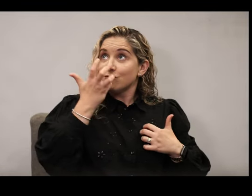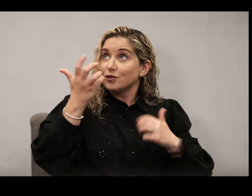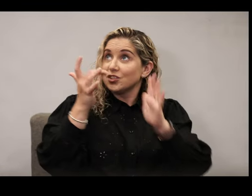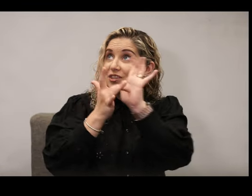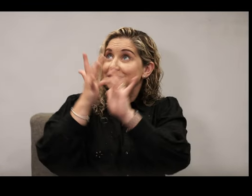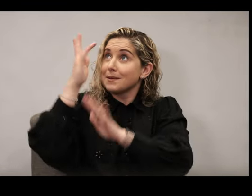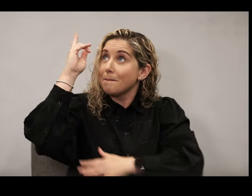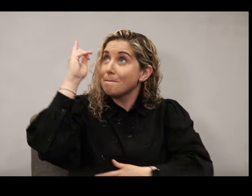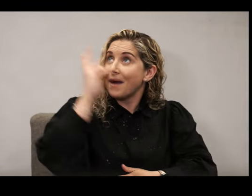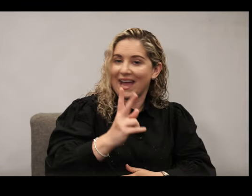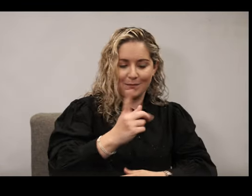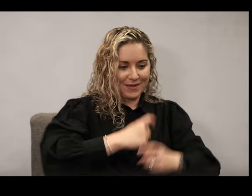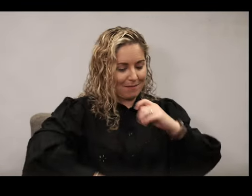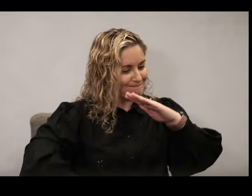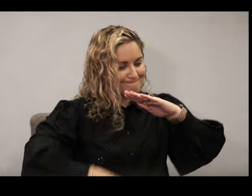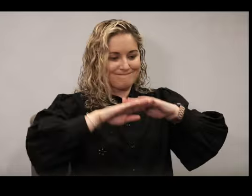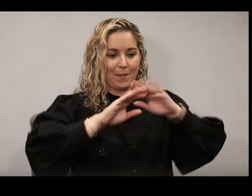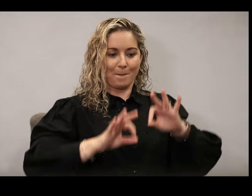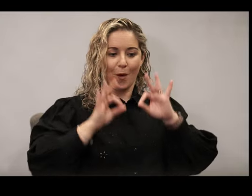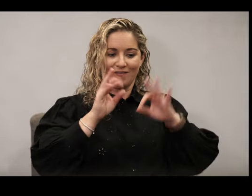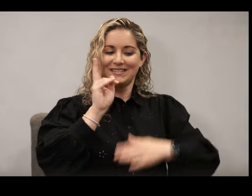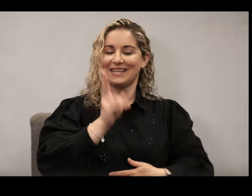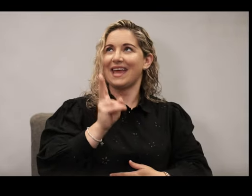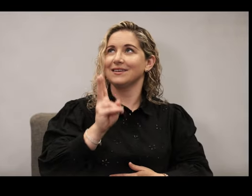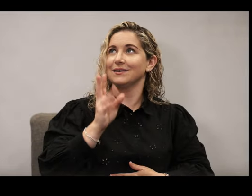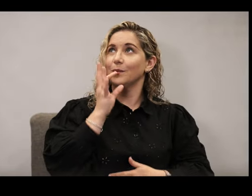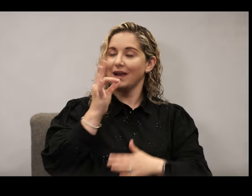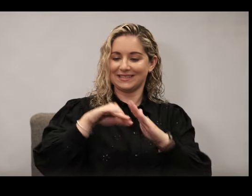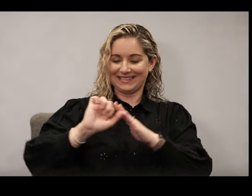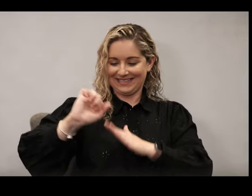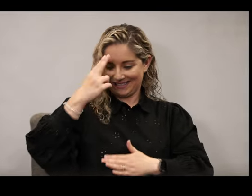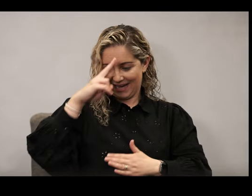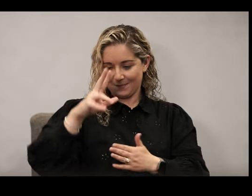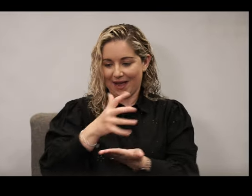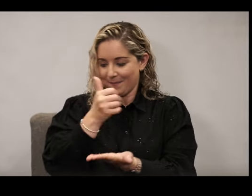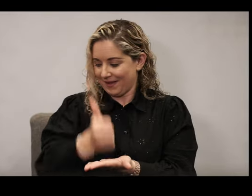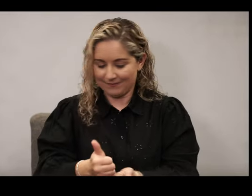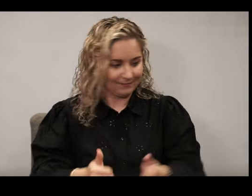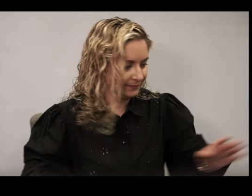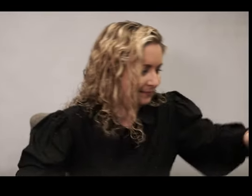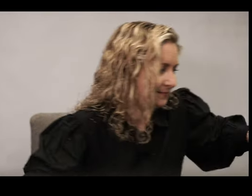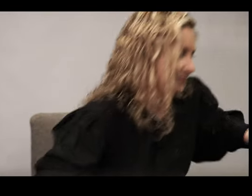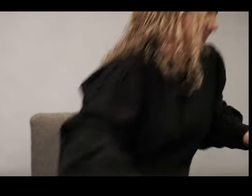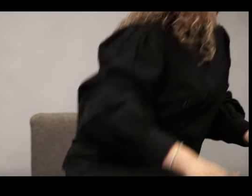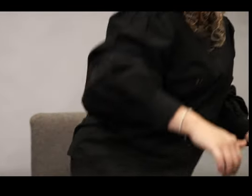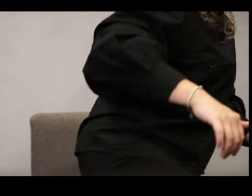perfected in us. Come, Lord Jesus. We ask it in his name. Amen.